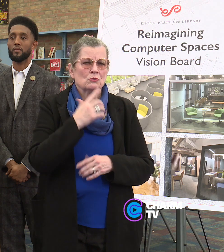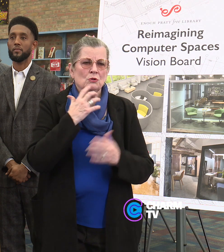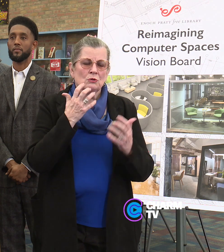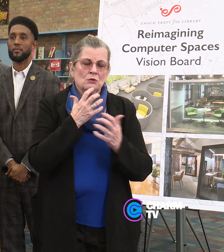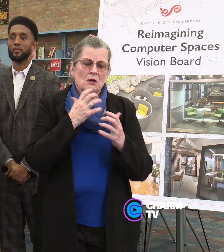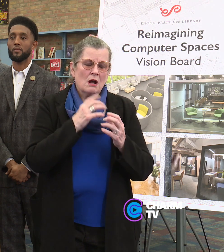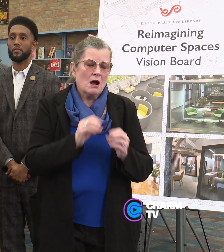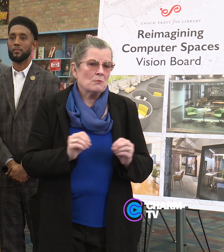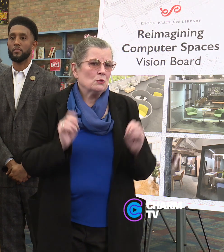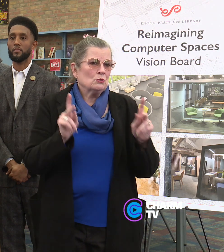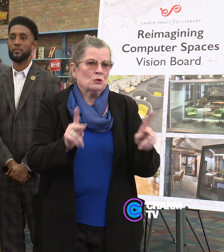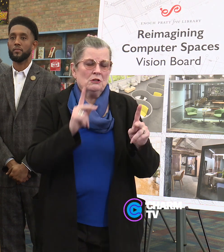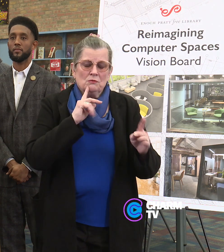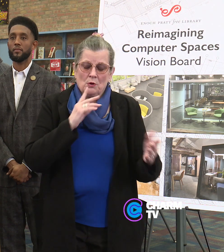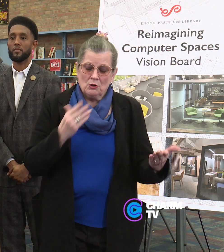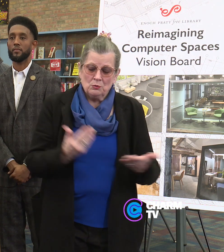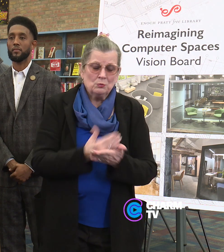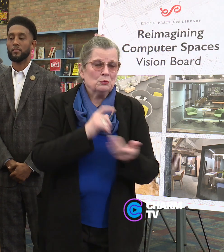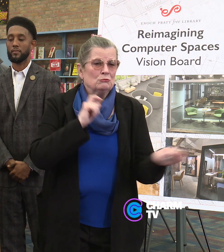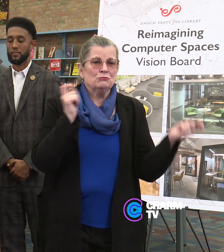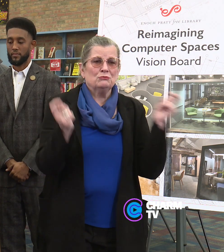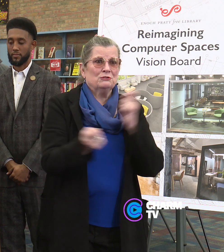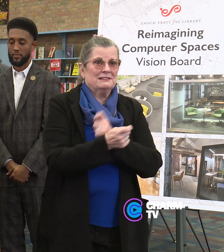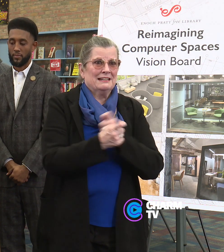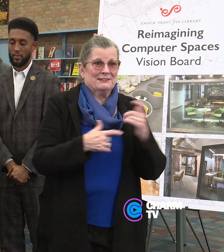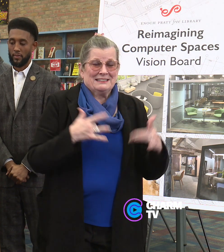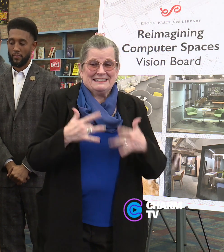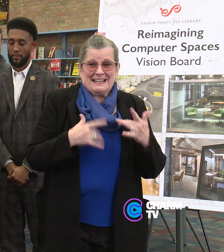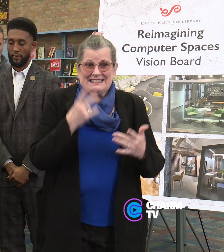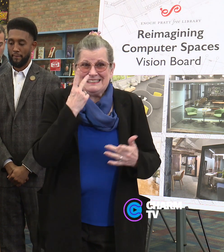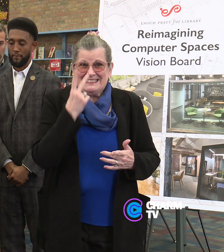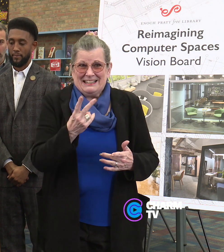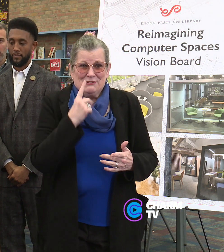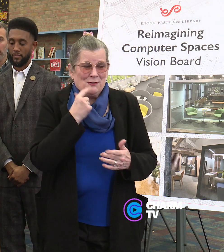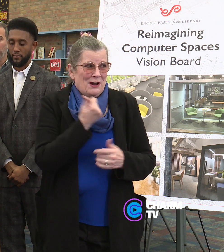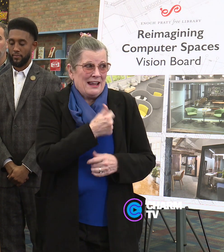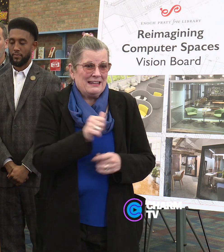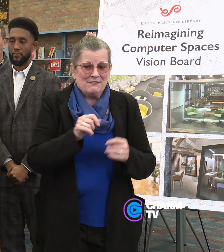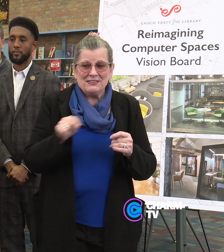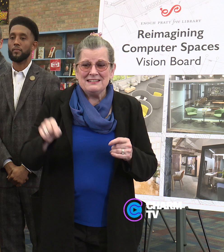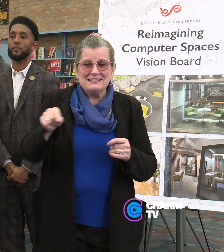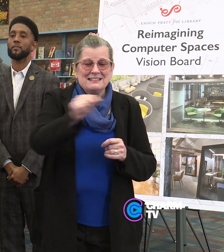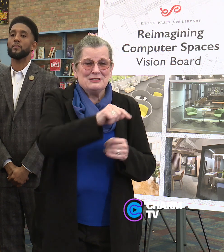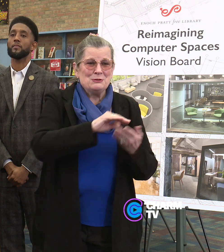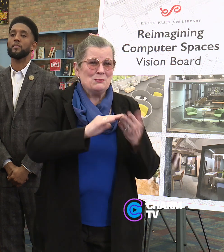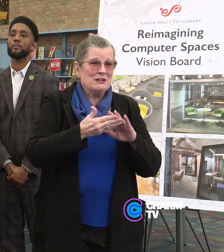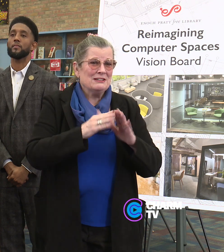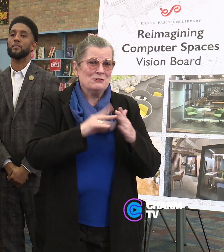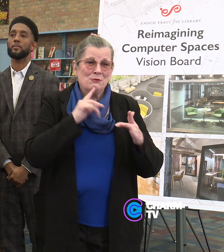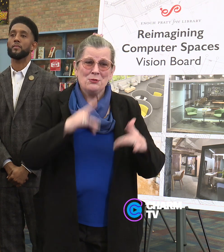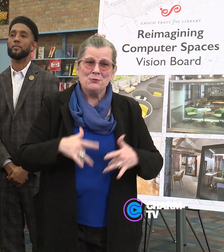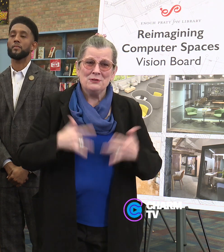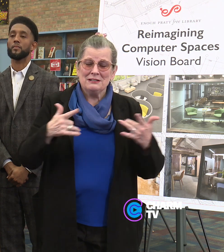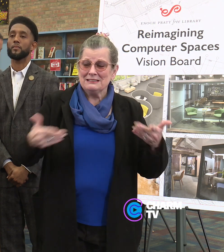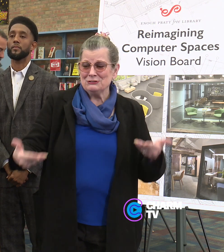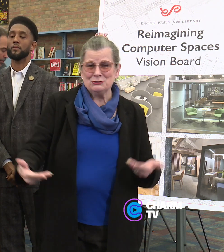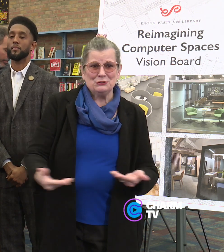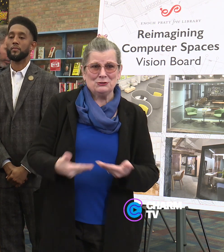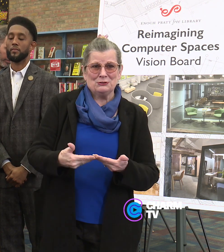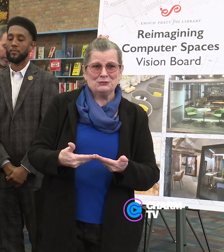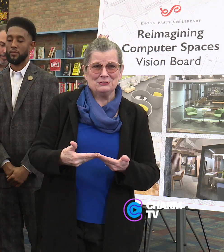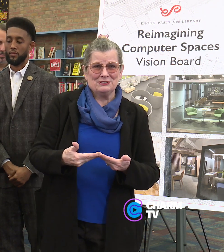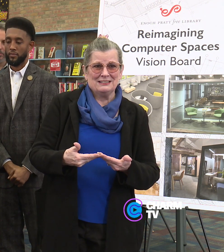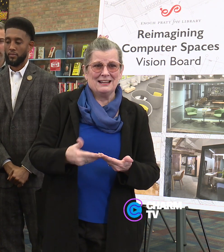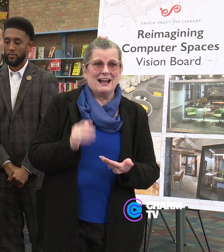change, and we can't wait to see what we can do for our community. Now, it's my great pleasure to turn this over to